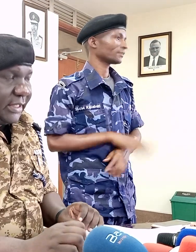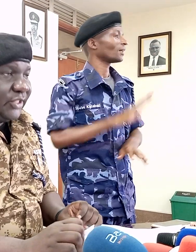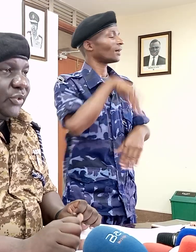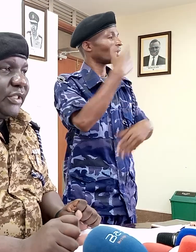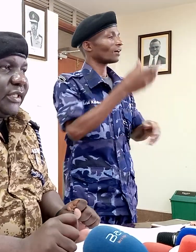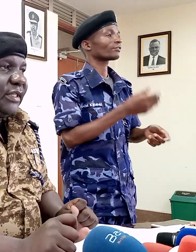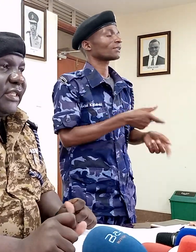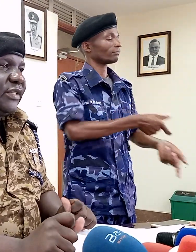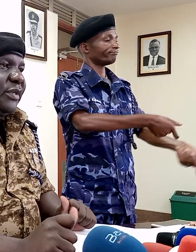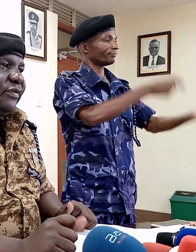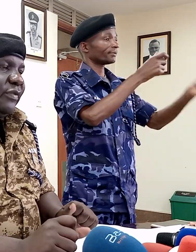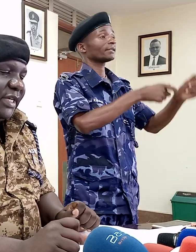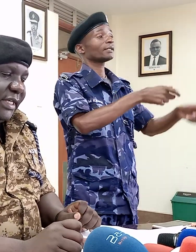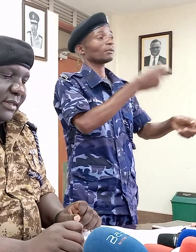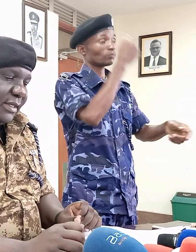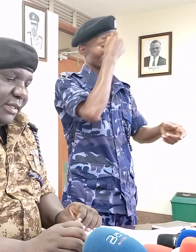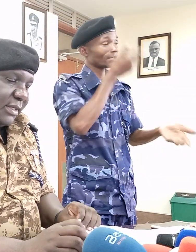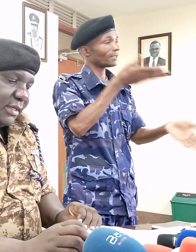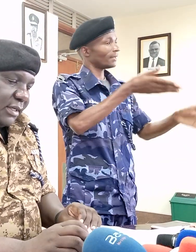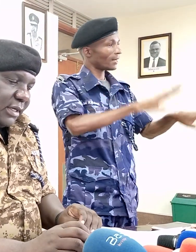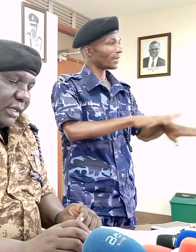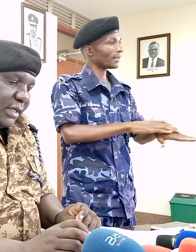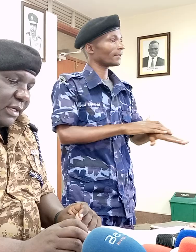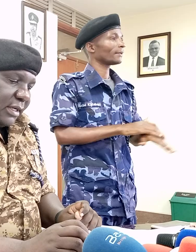the deadly shooting, the suspect formally,